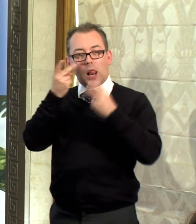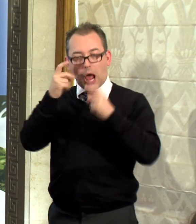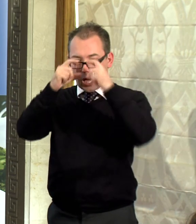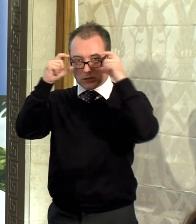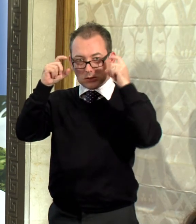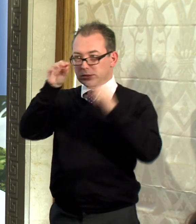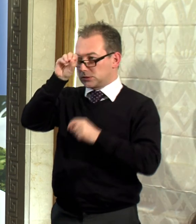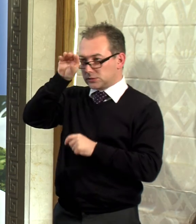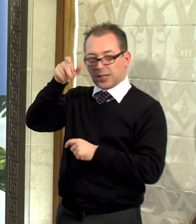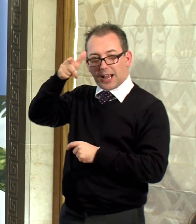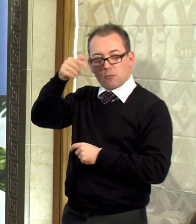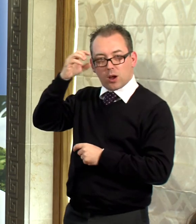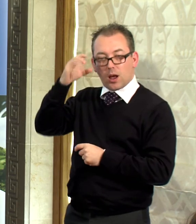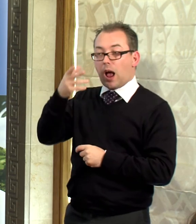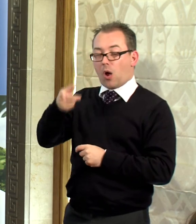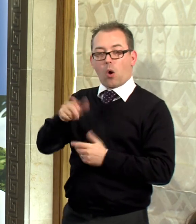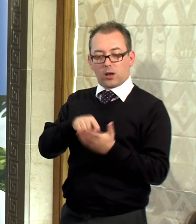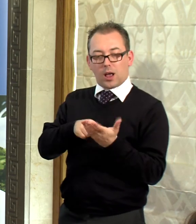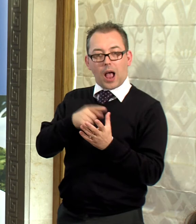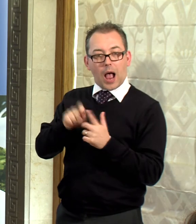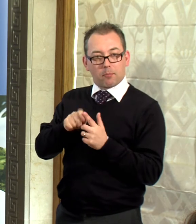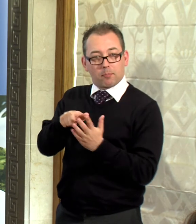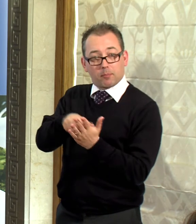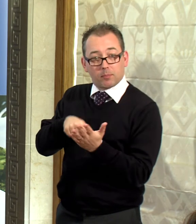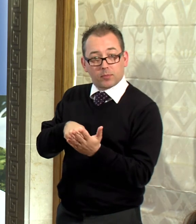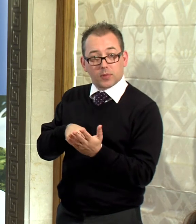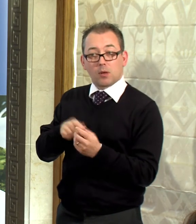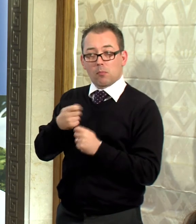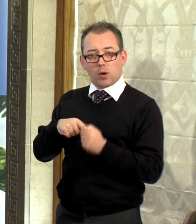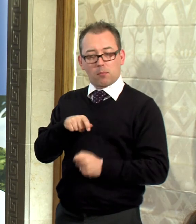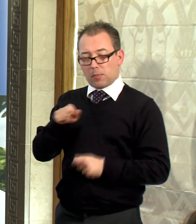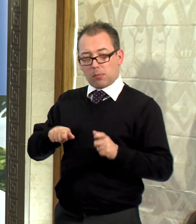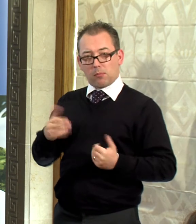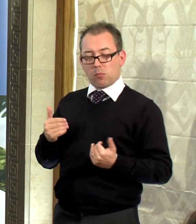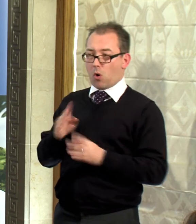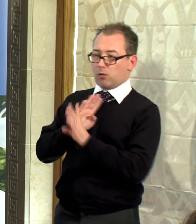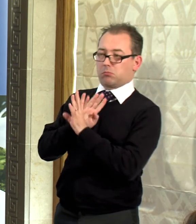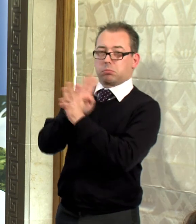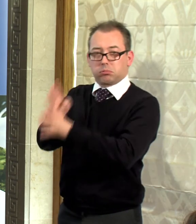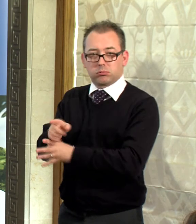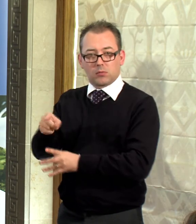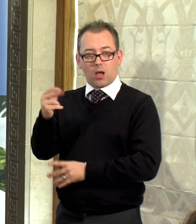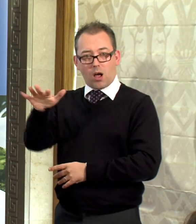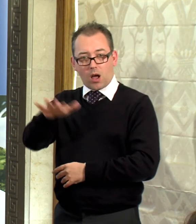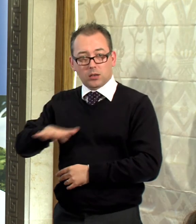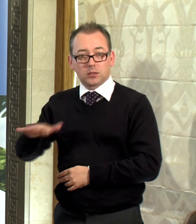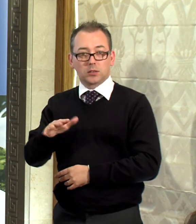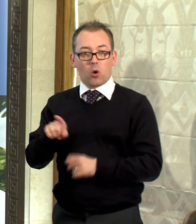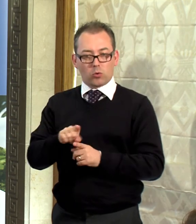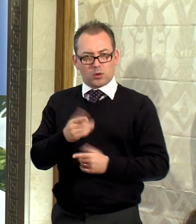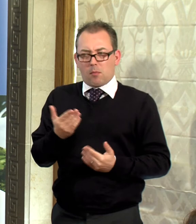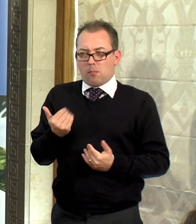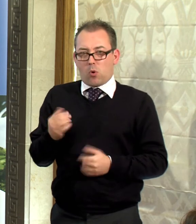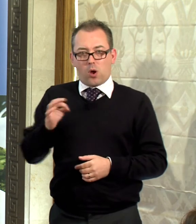apps may attract a larger audience to the arts and create significant economic